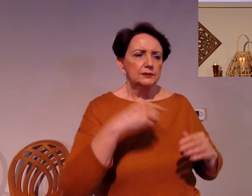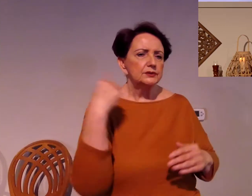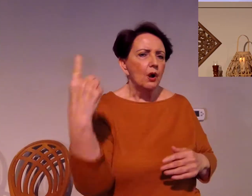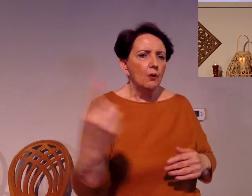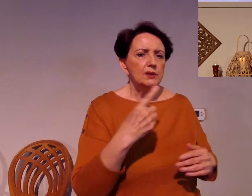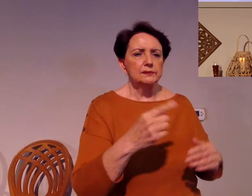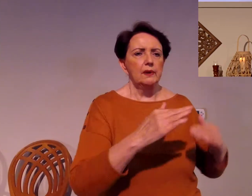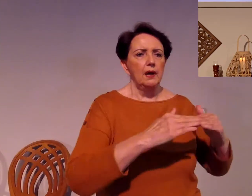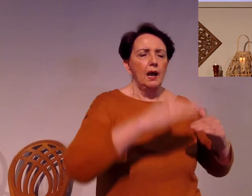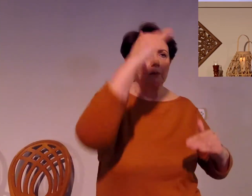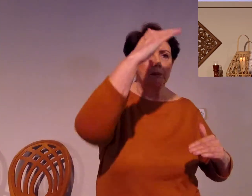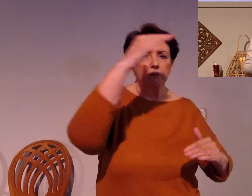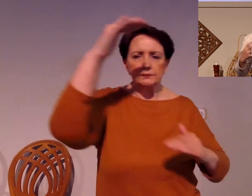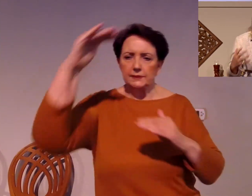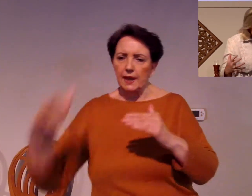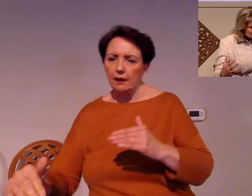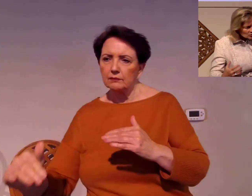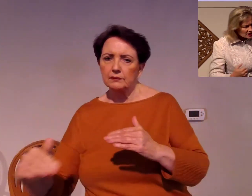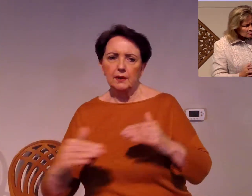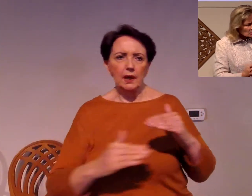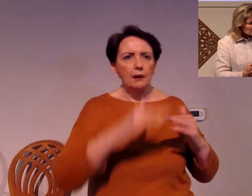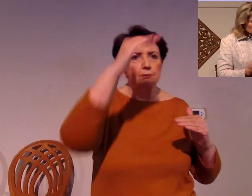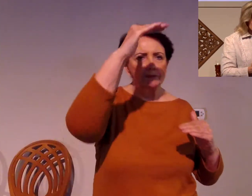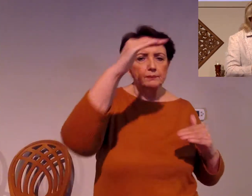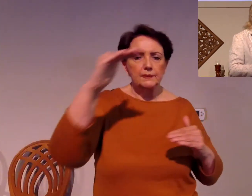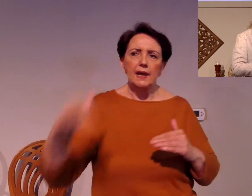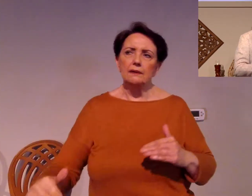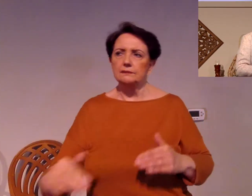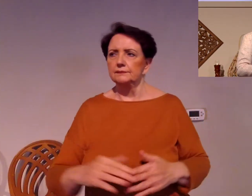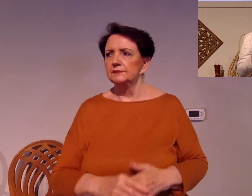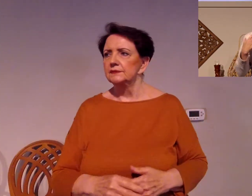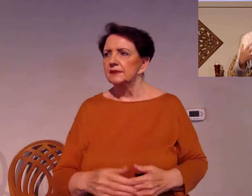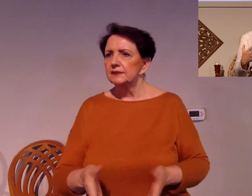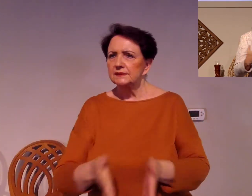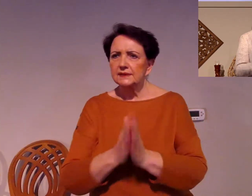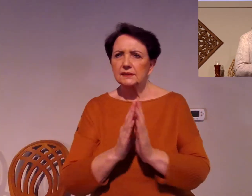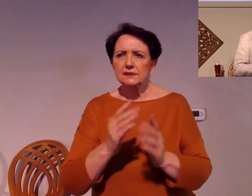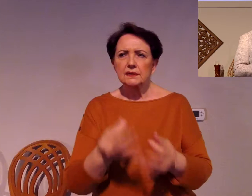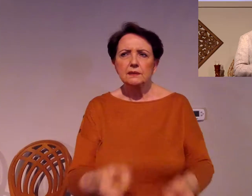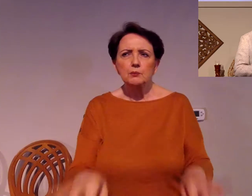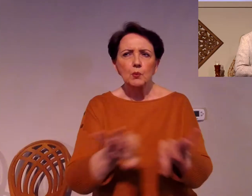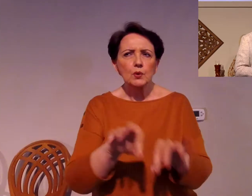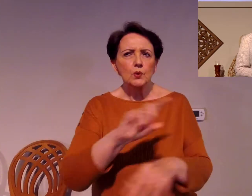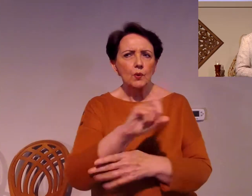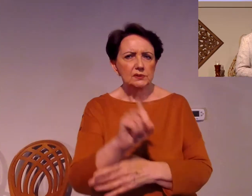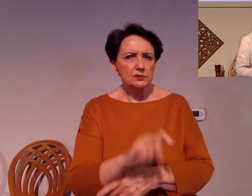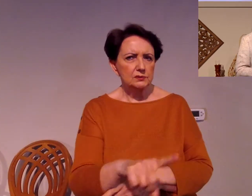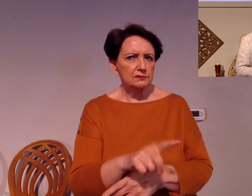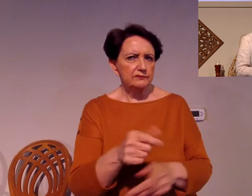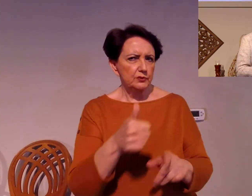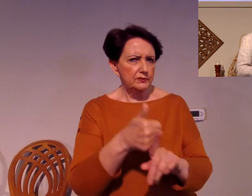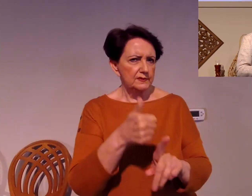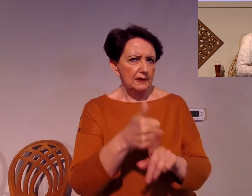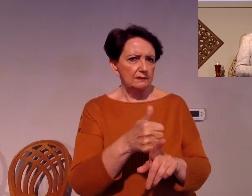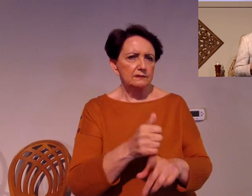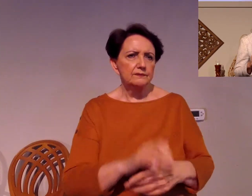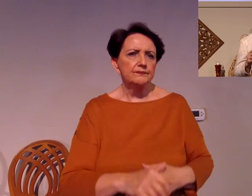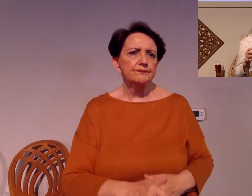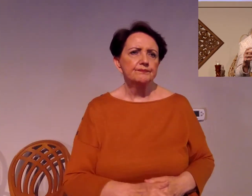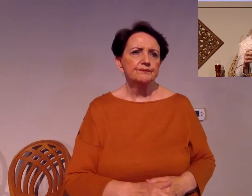Whole life. Yeah, he's asking really important questions for us to ask ourselves in these, in this